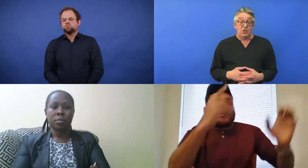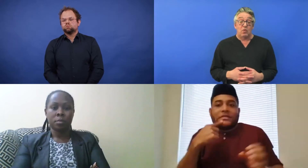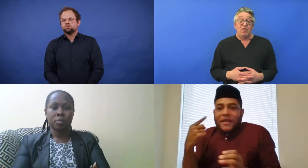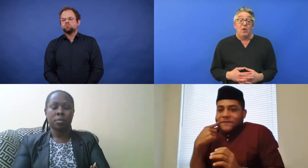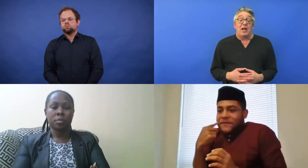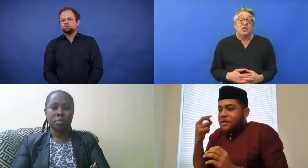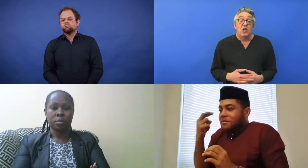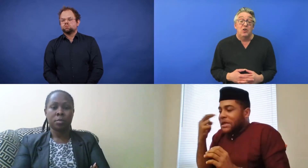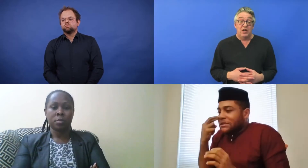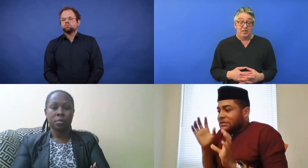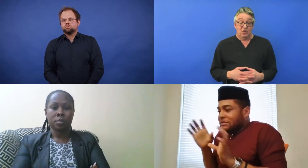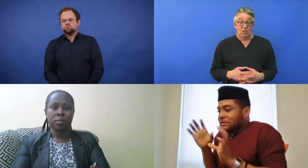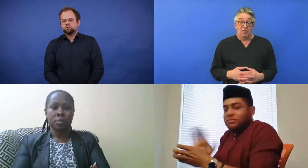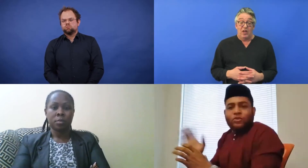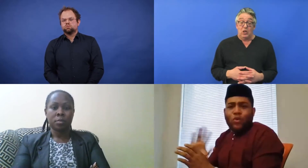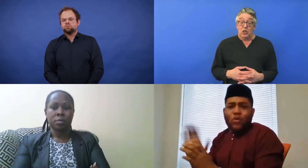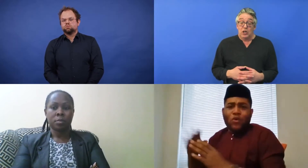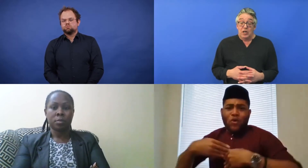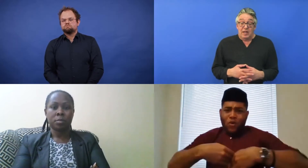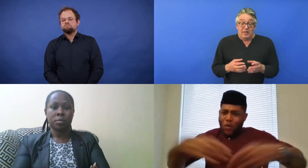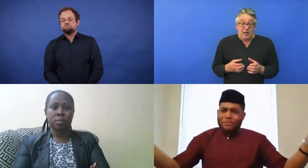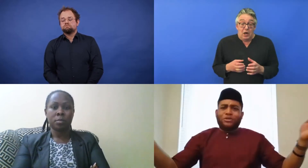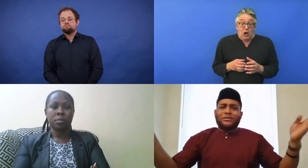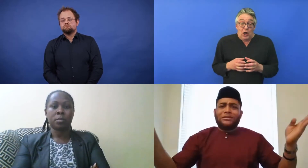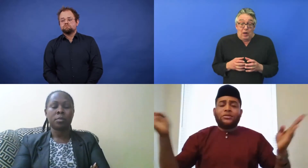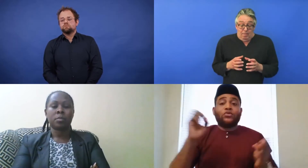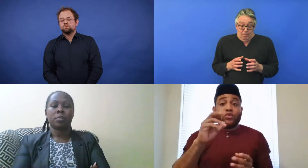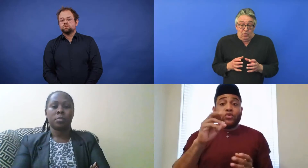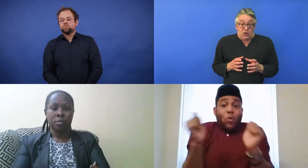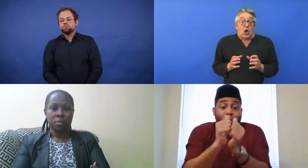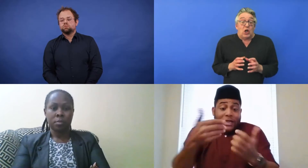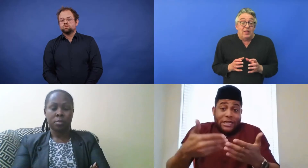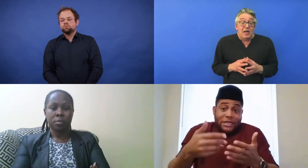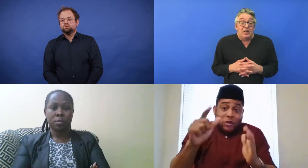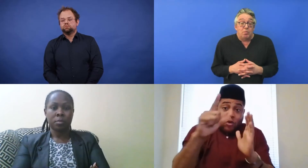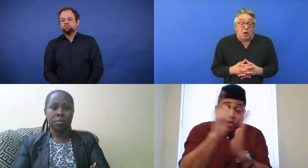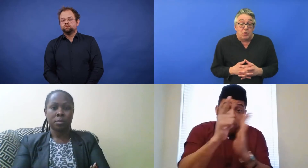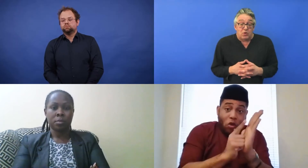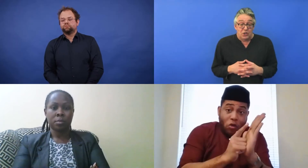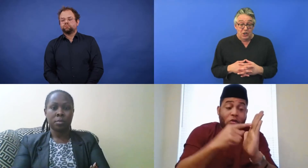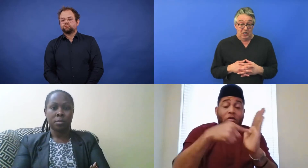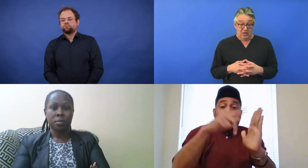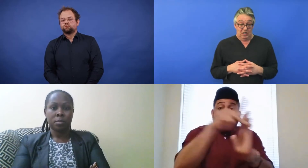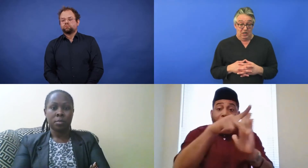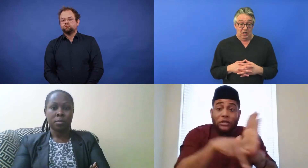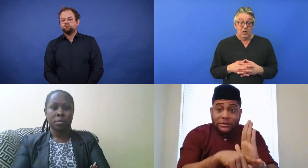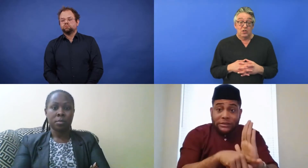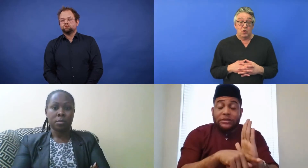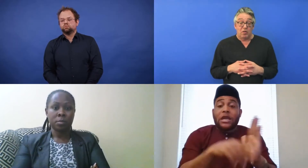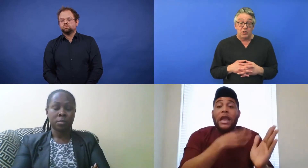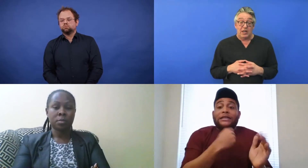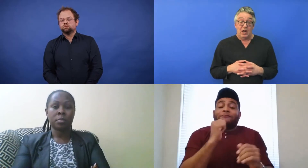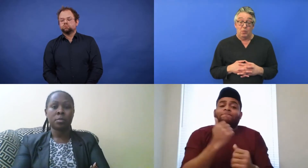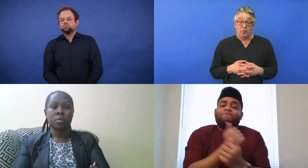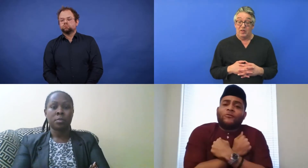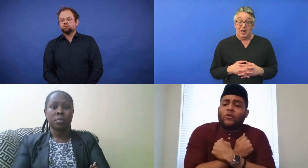themselves and not feel excluded, not feel that they're stuck in their little bubbles. So